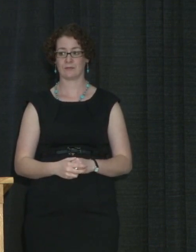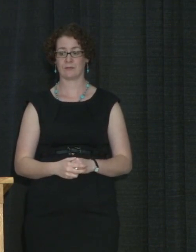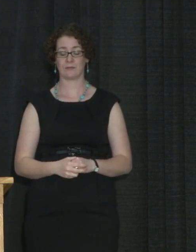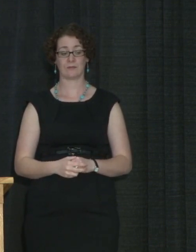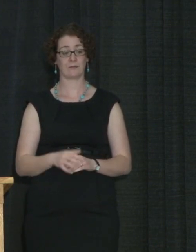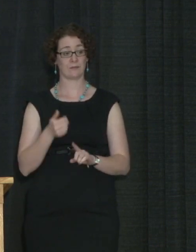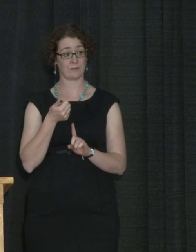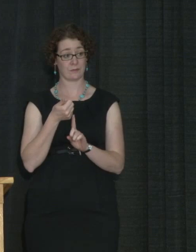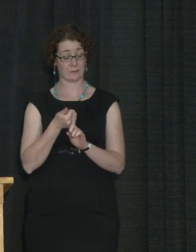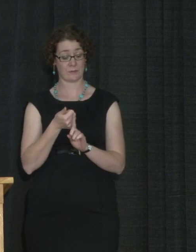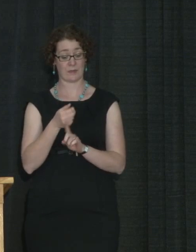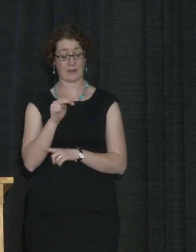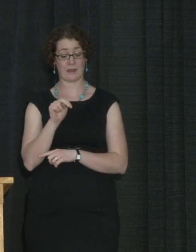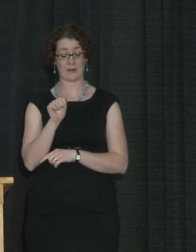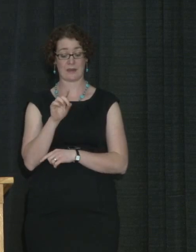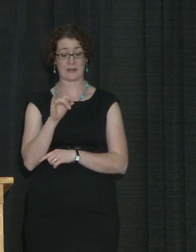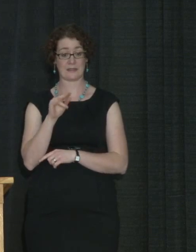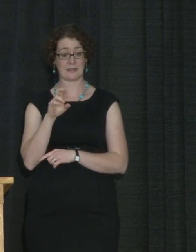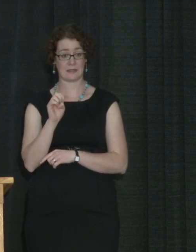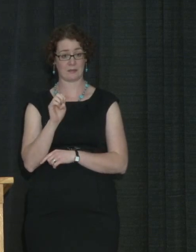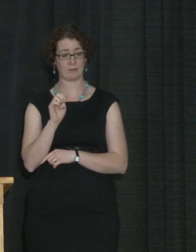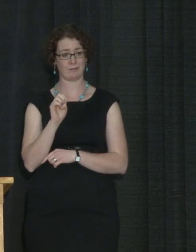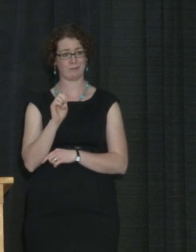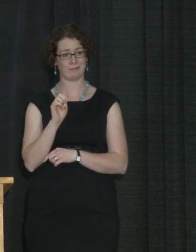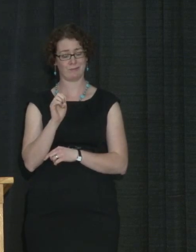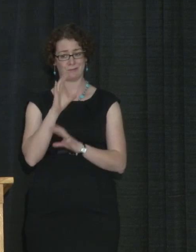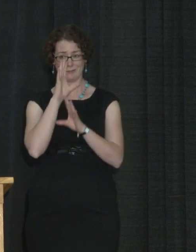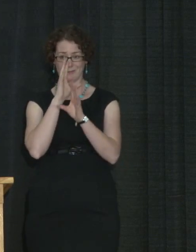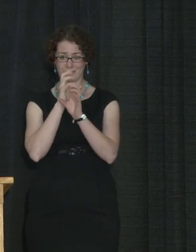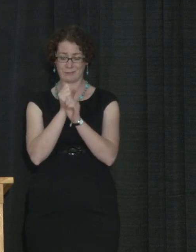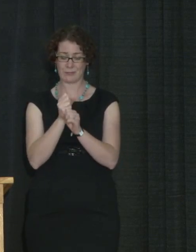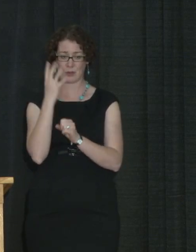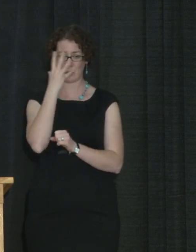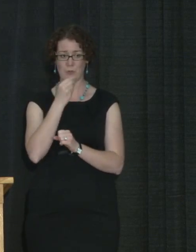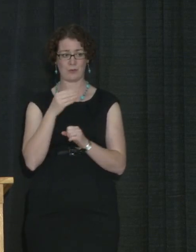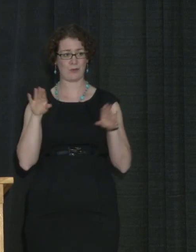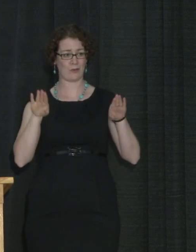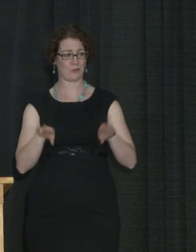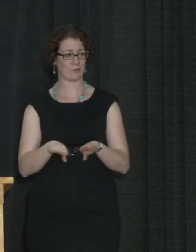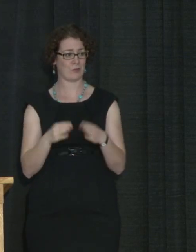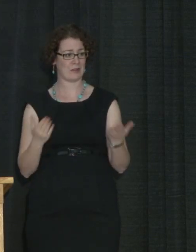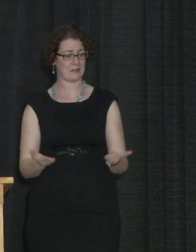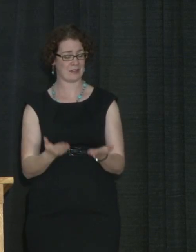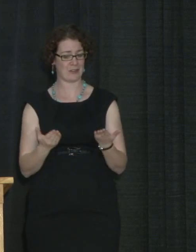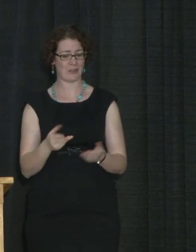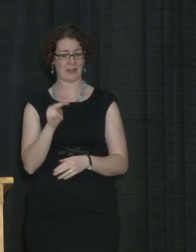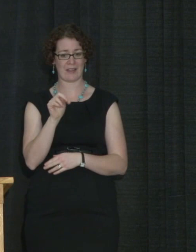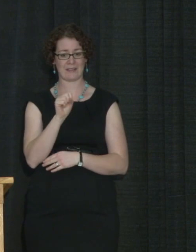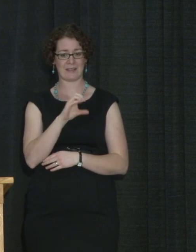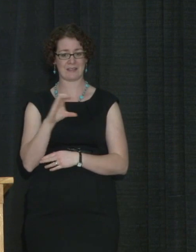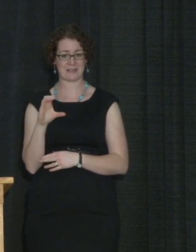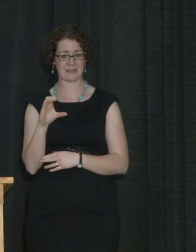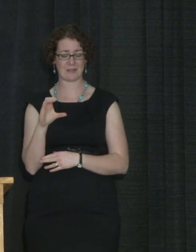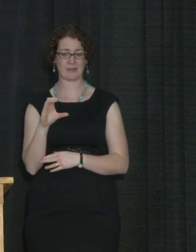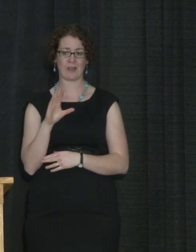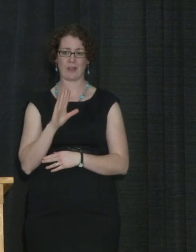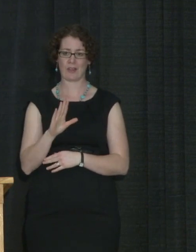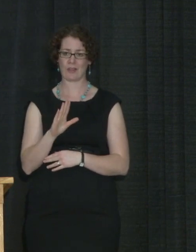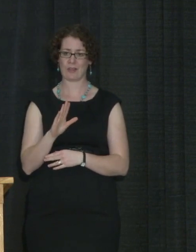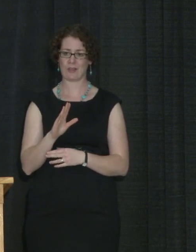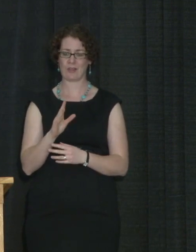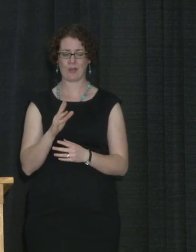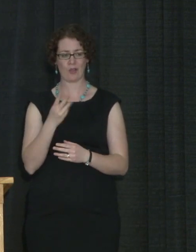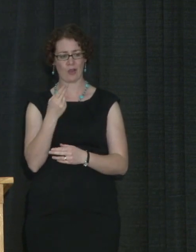Now, Nadine was drawn to the beautiful Annapolis Valley campus and NSCC's unique hardscaping